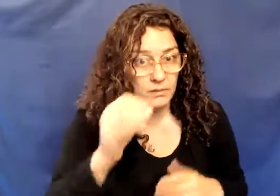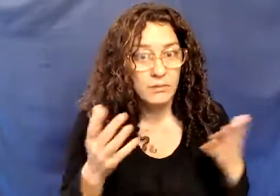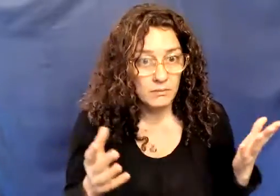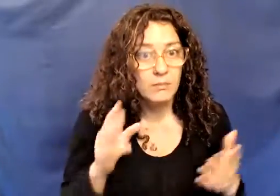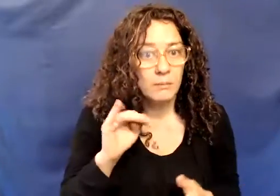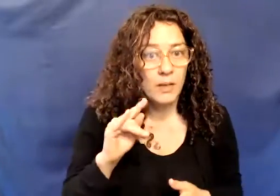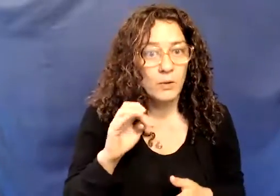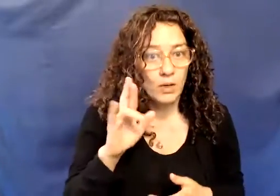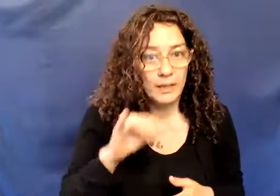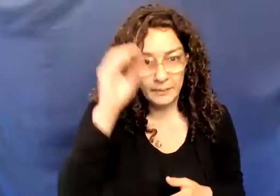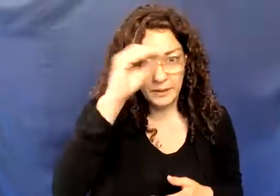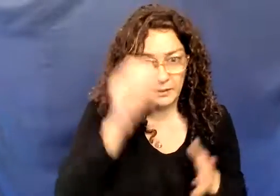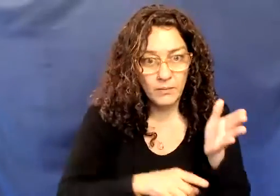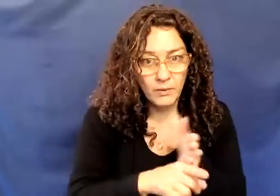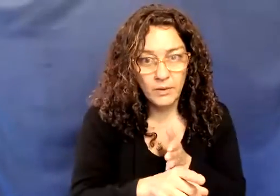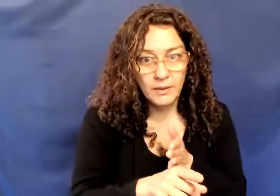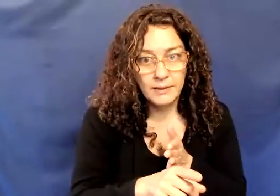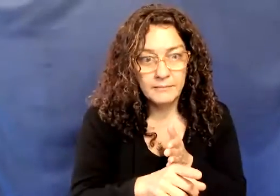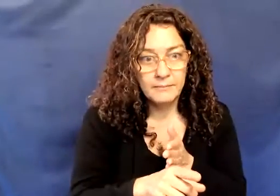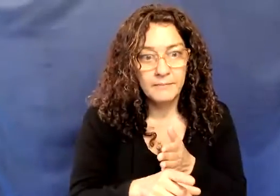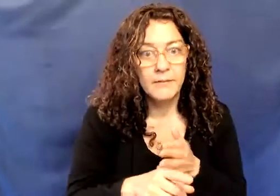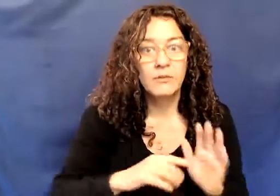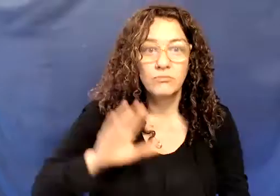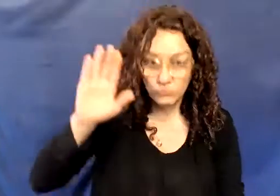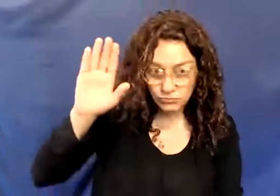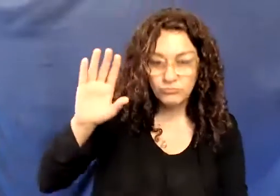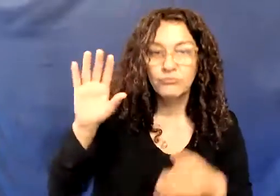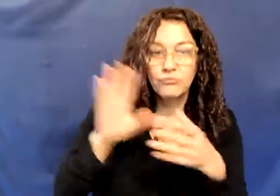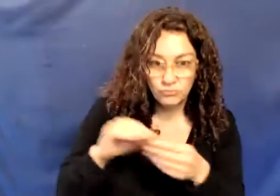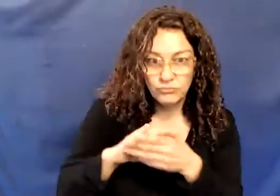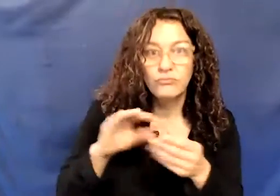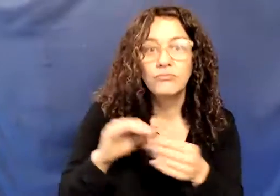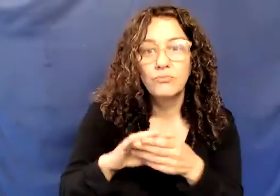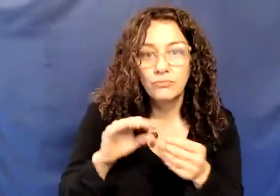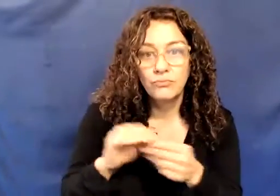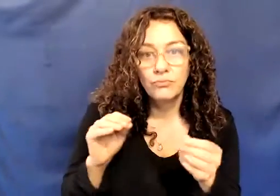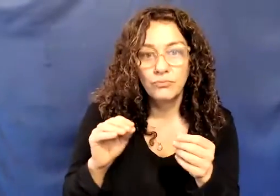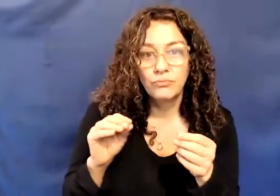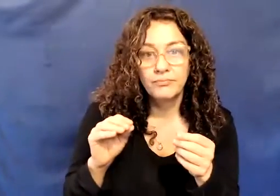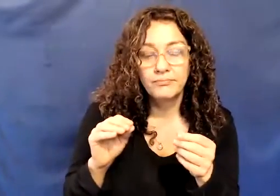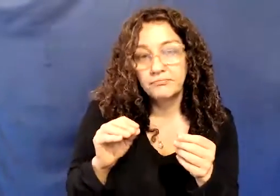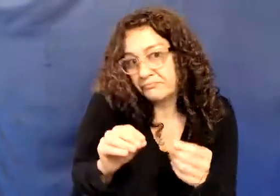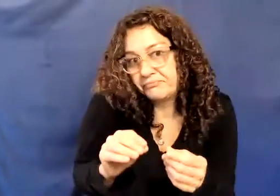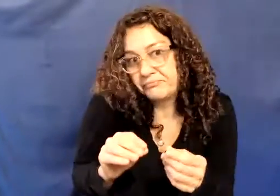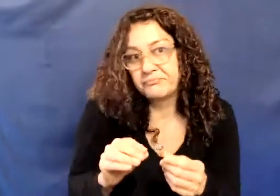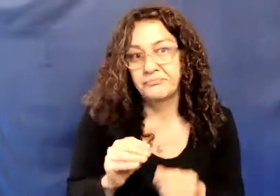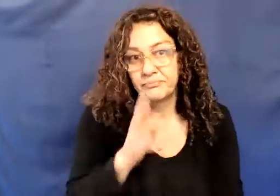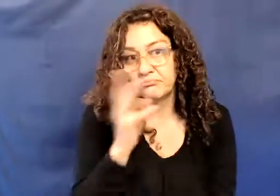happened? Minority opinion went, and we still didn't change the language.